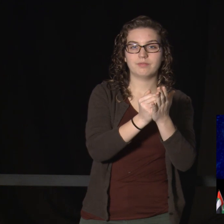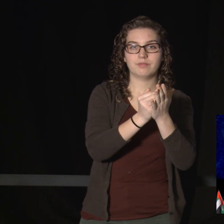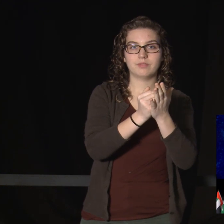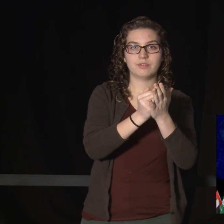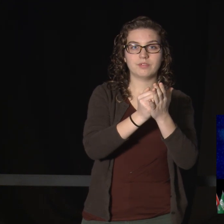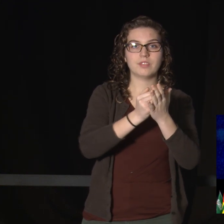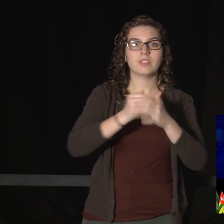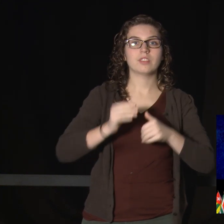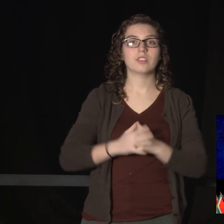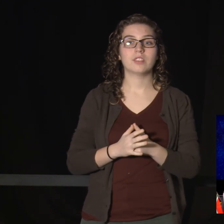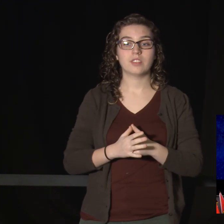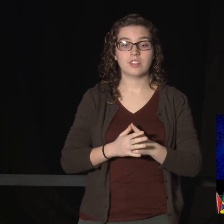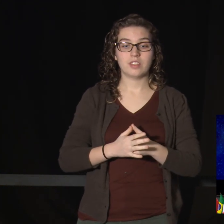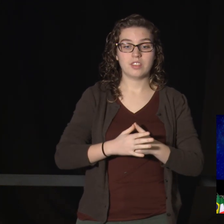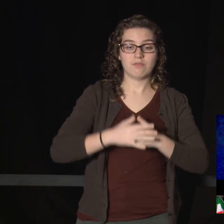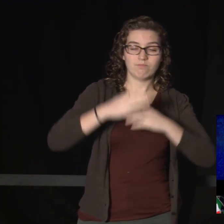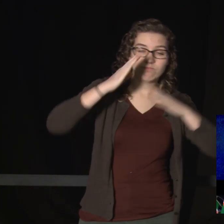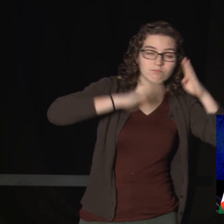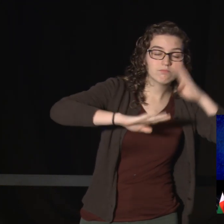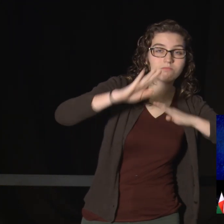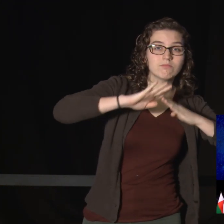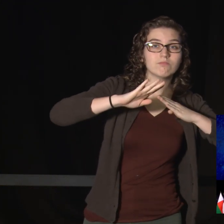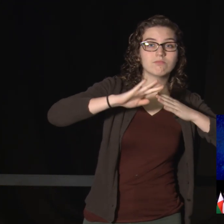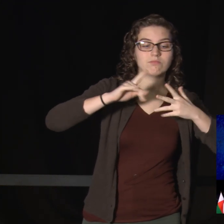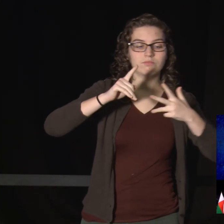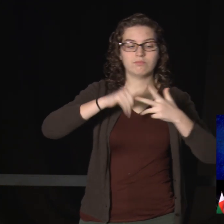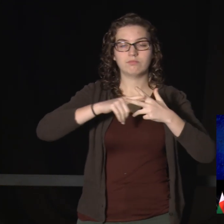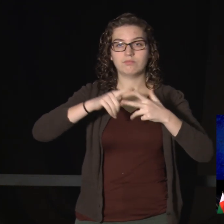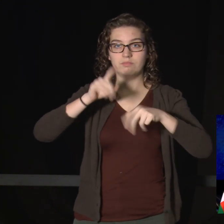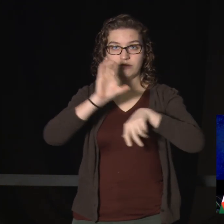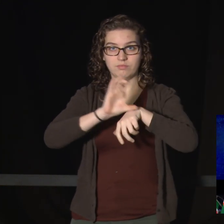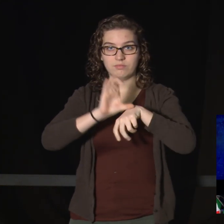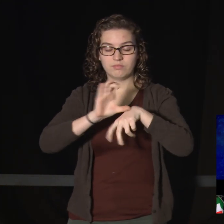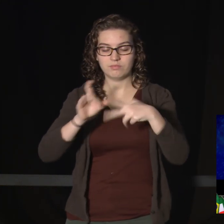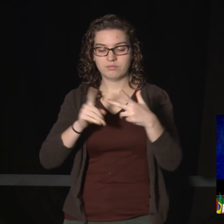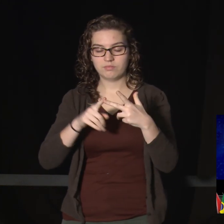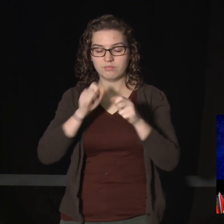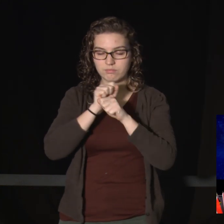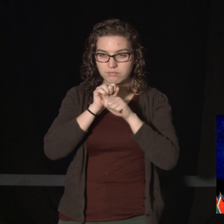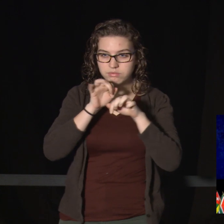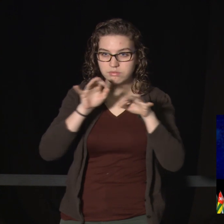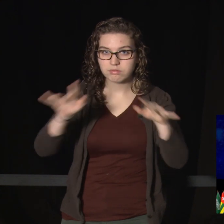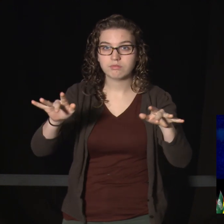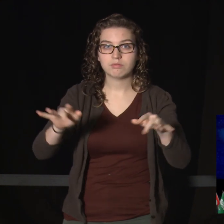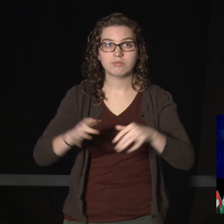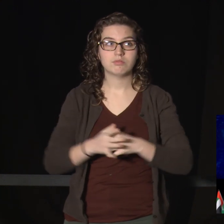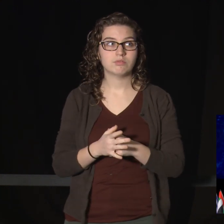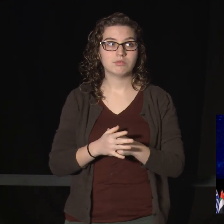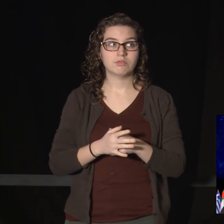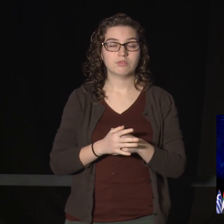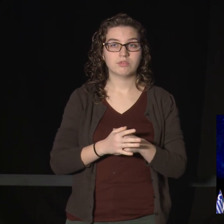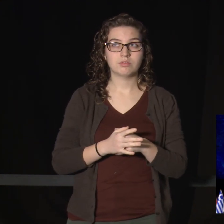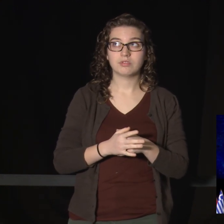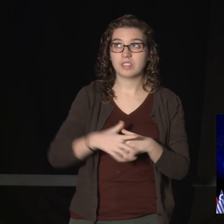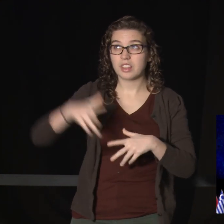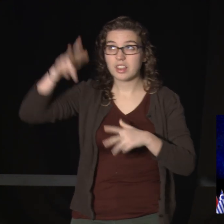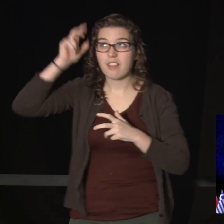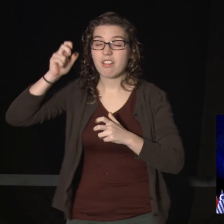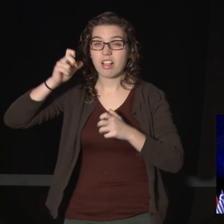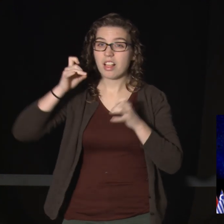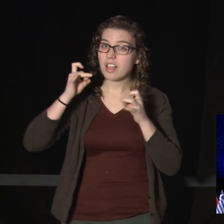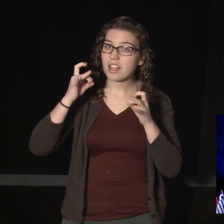church, scattered. The devil hates the church. He hated it then. He hates it